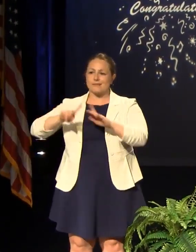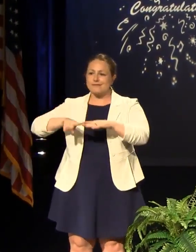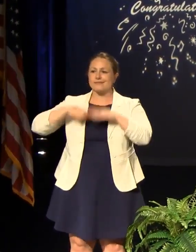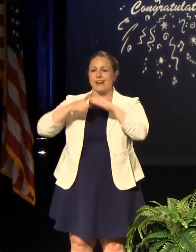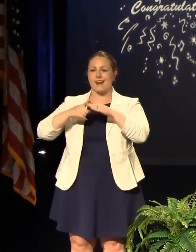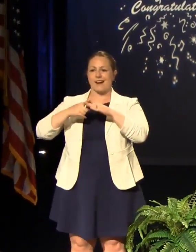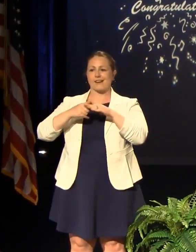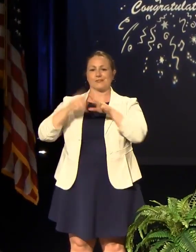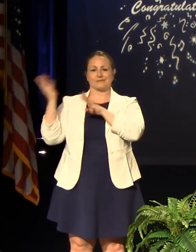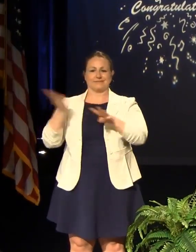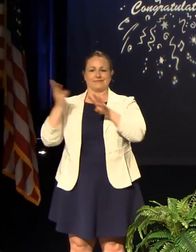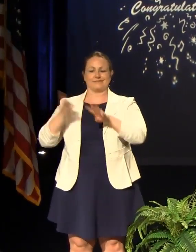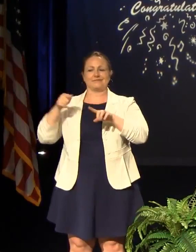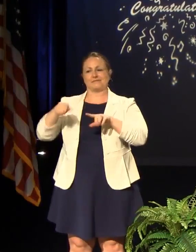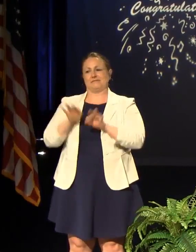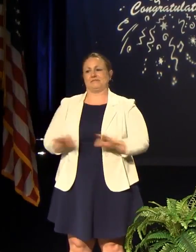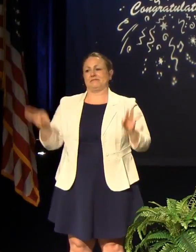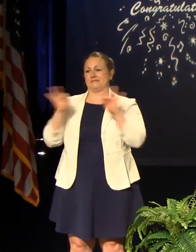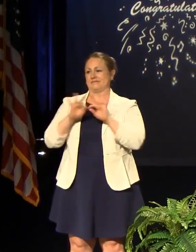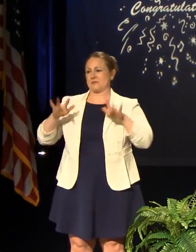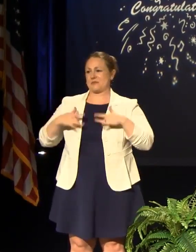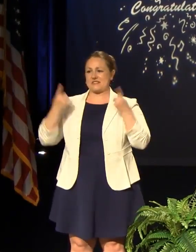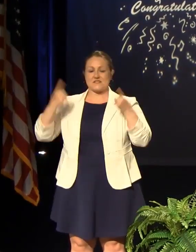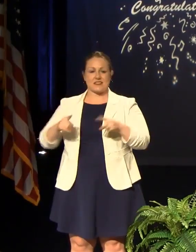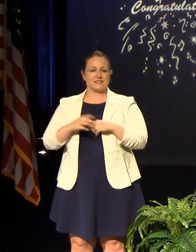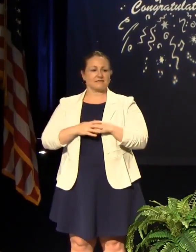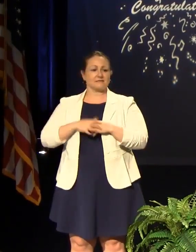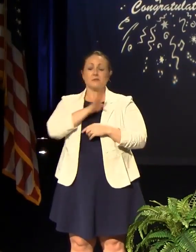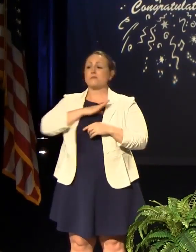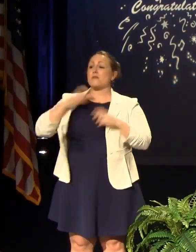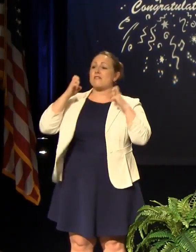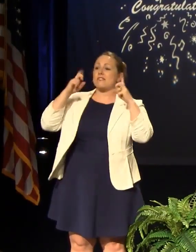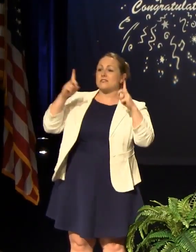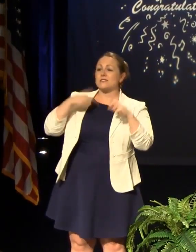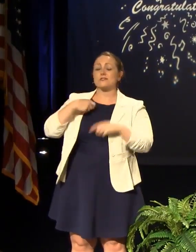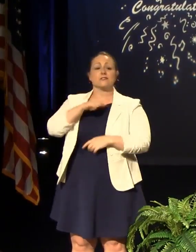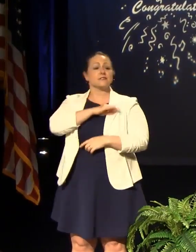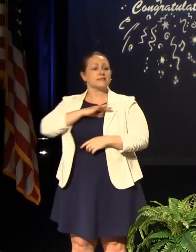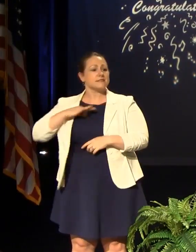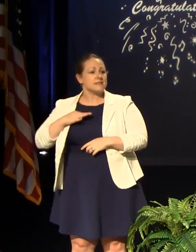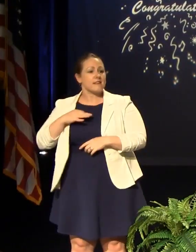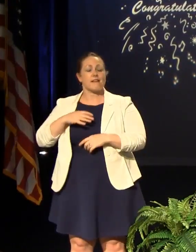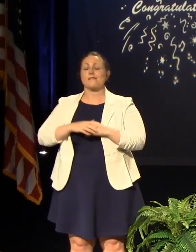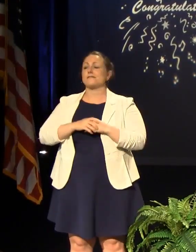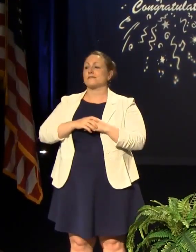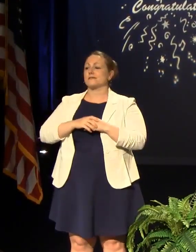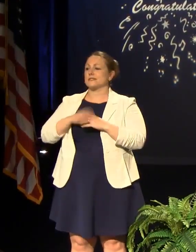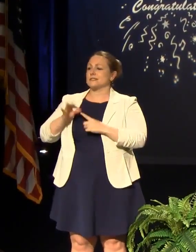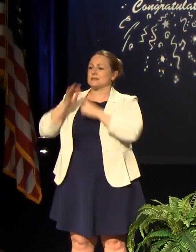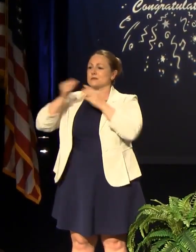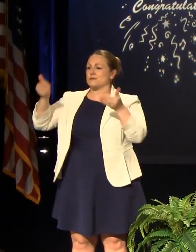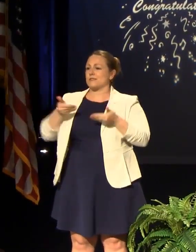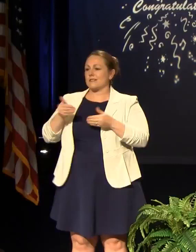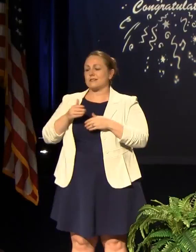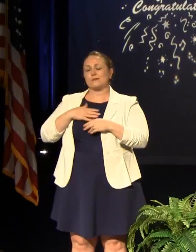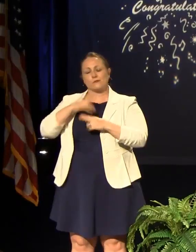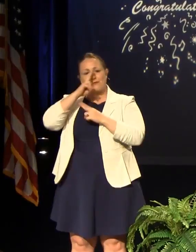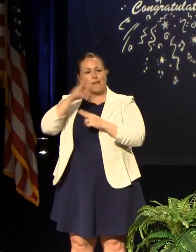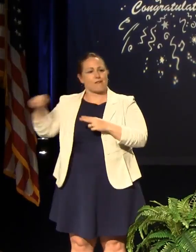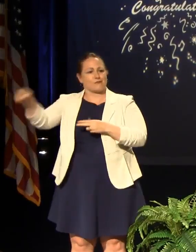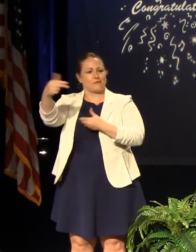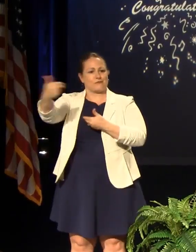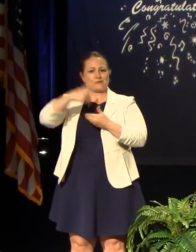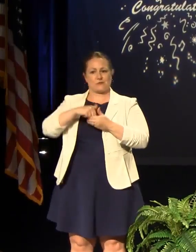event. Our Board of Education, administration, staff, and special guests are pleased that you've joined us.